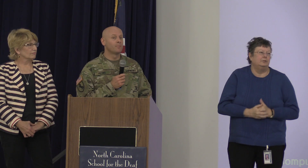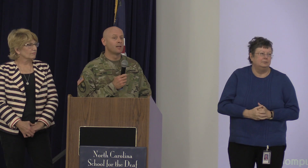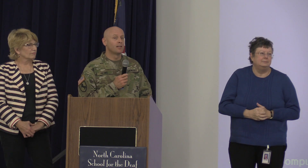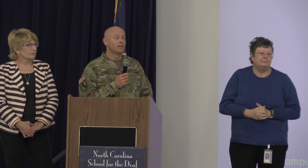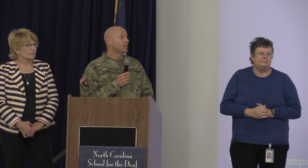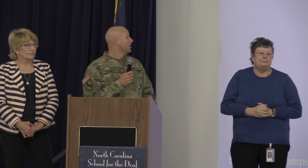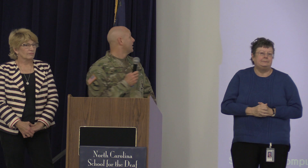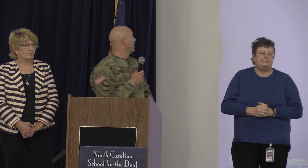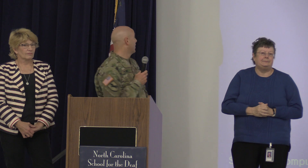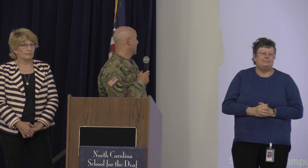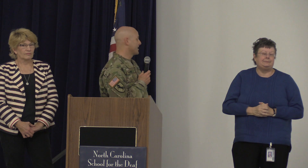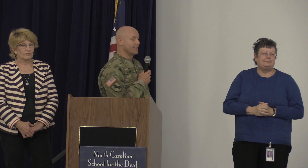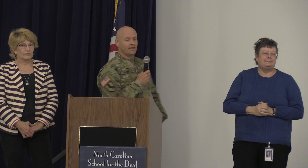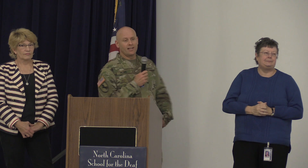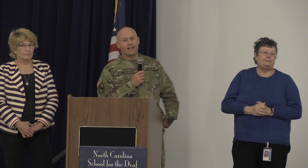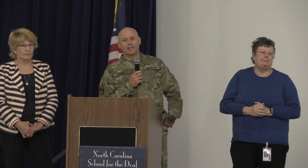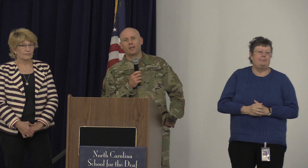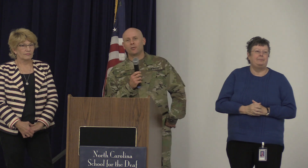So